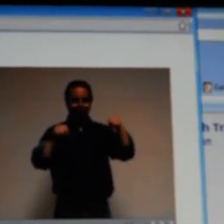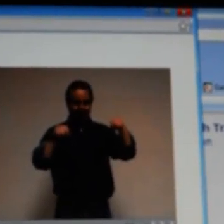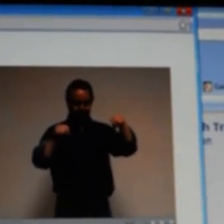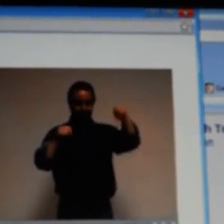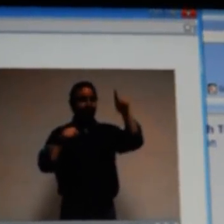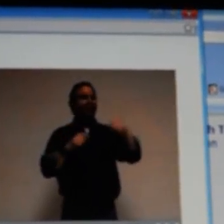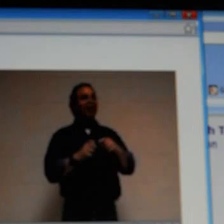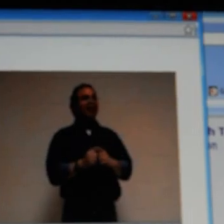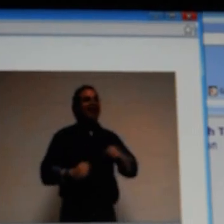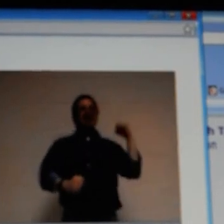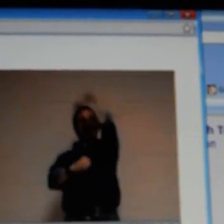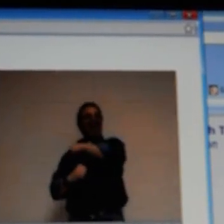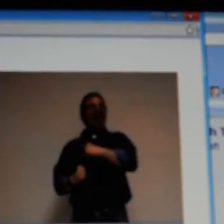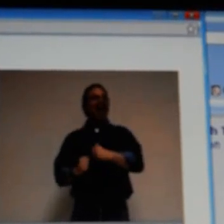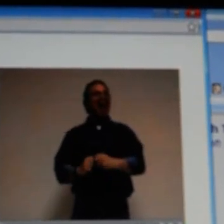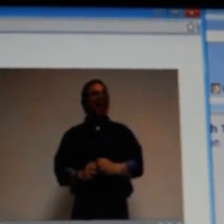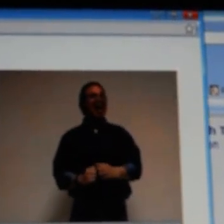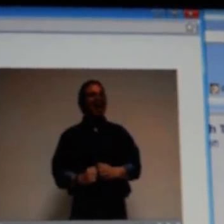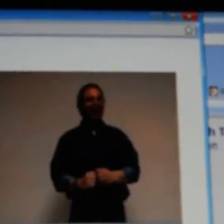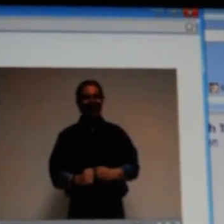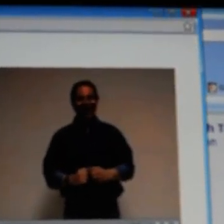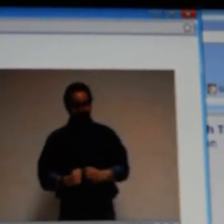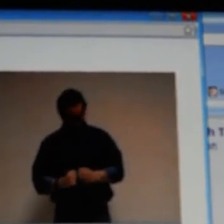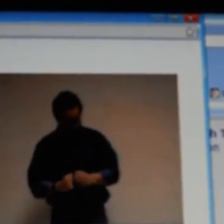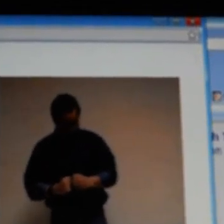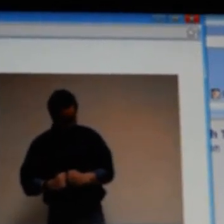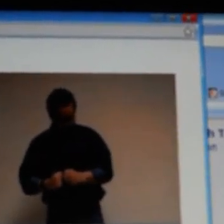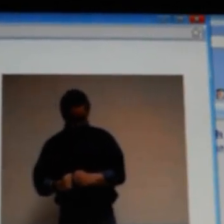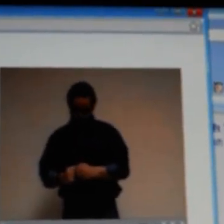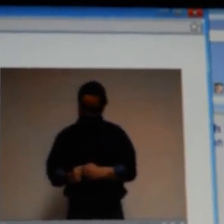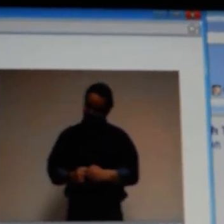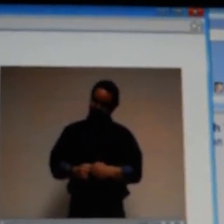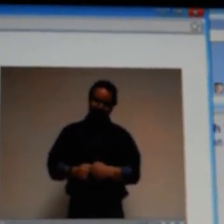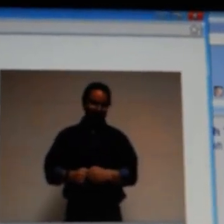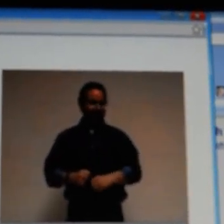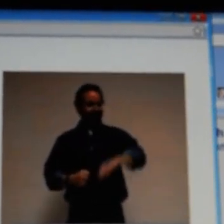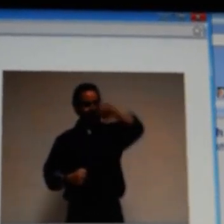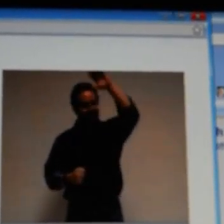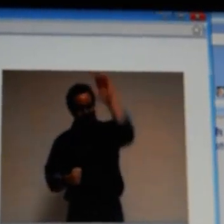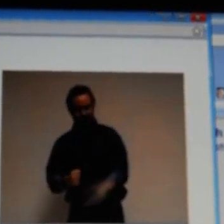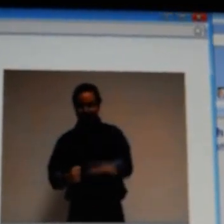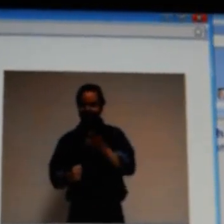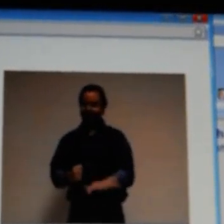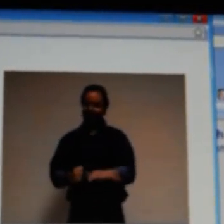And they look at the IV screen and suddenly his vitals are looking good. And the doctors are like, yeah, we did it.